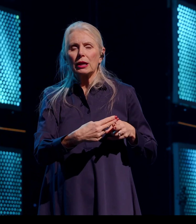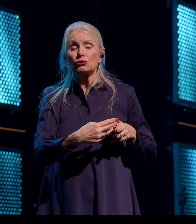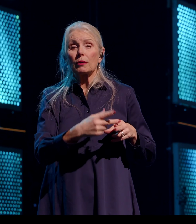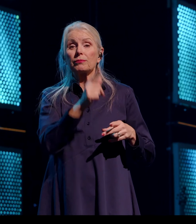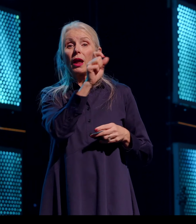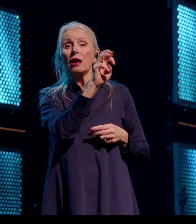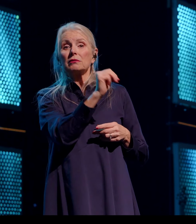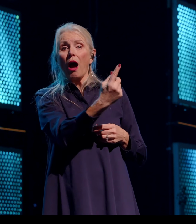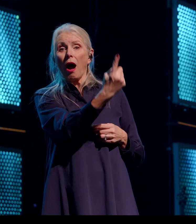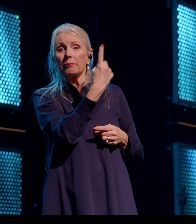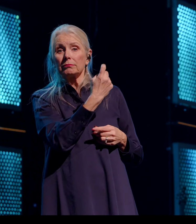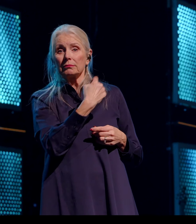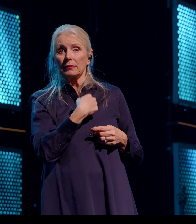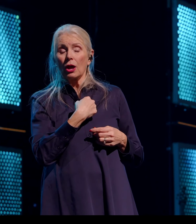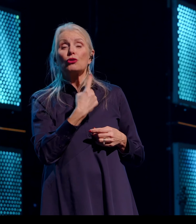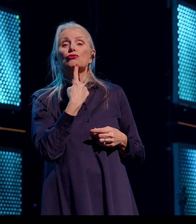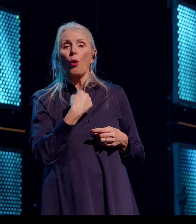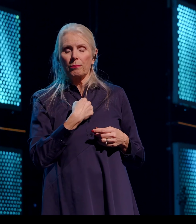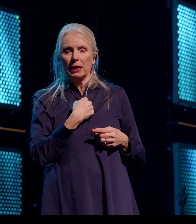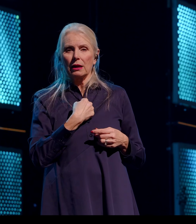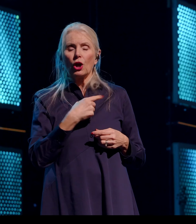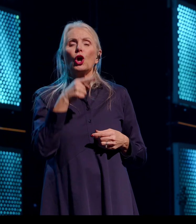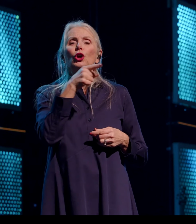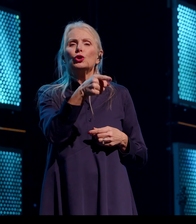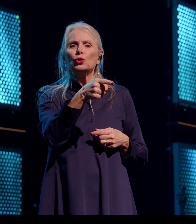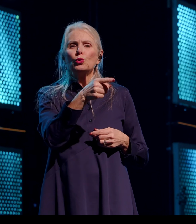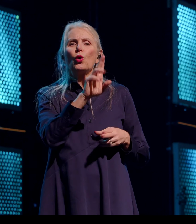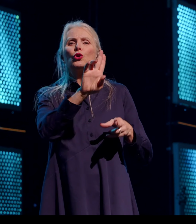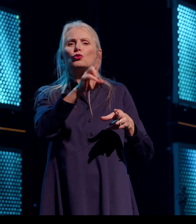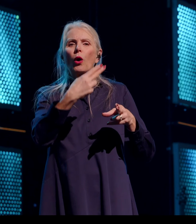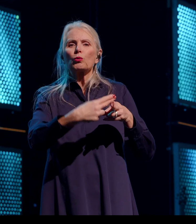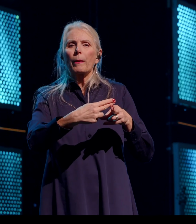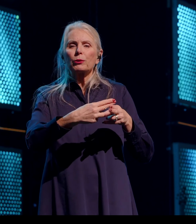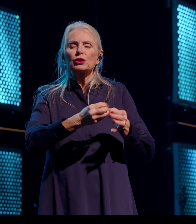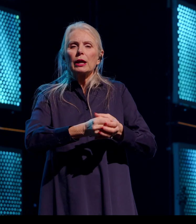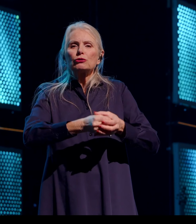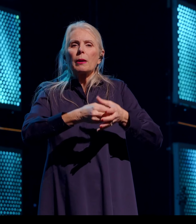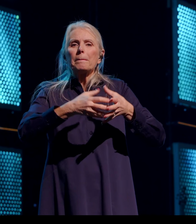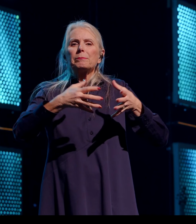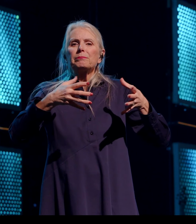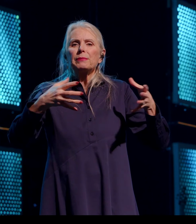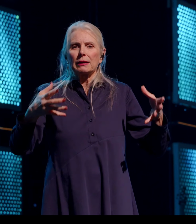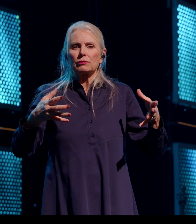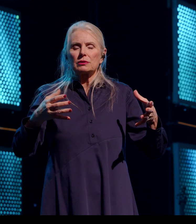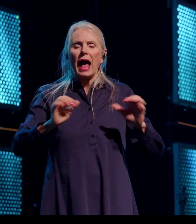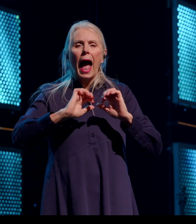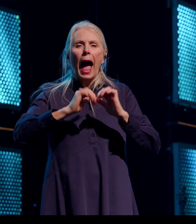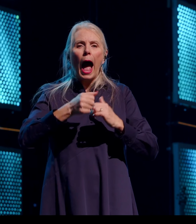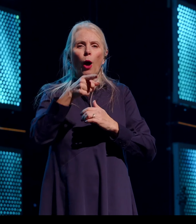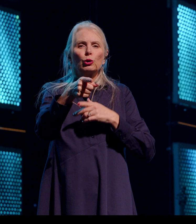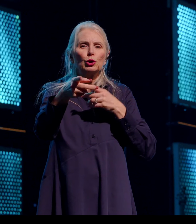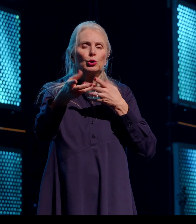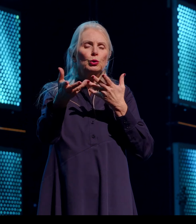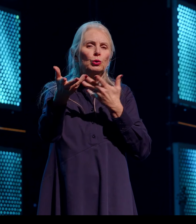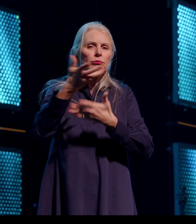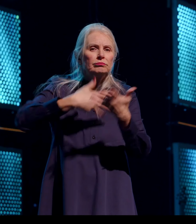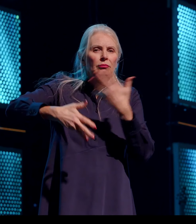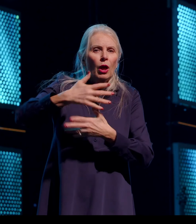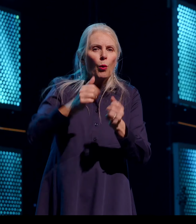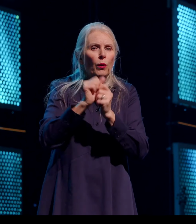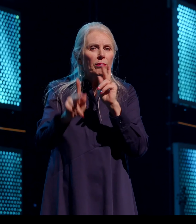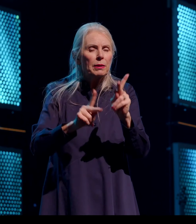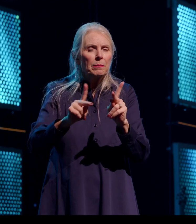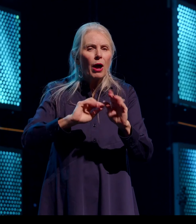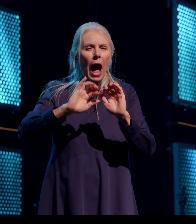reputation every single day by the people that you care for, the people that you love, how you interact with them.